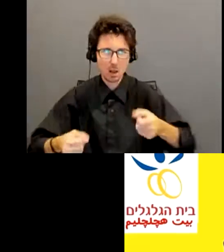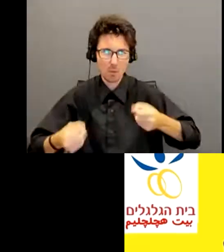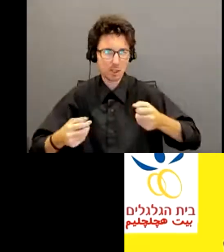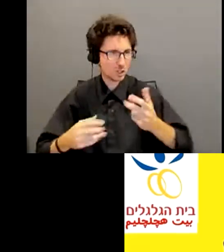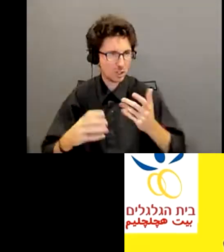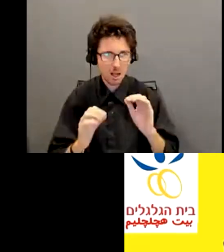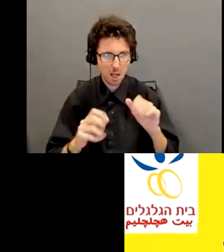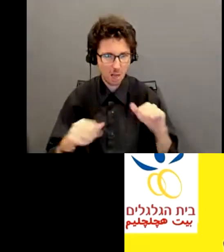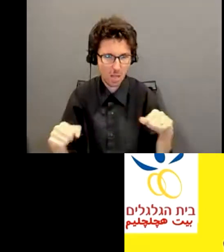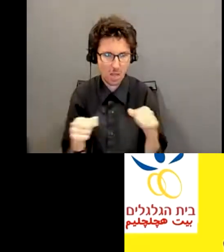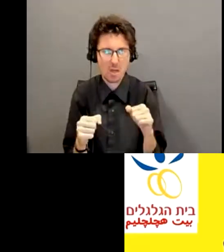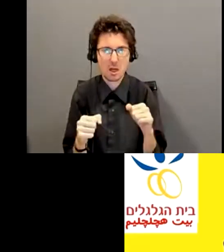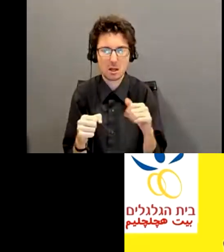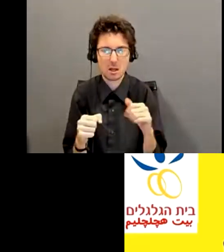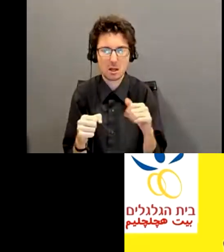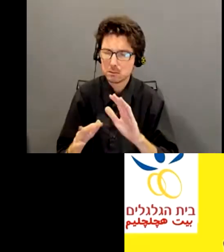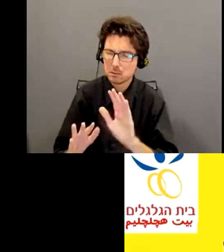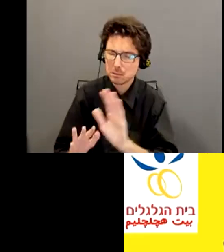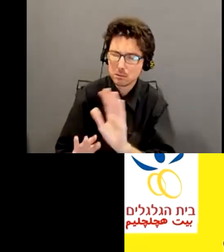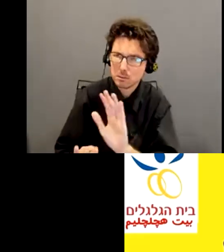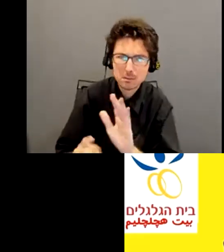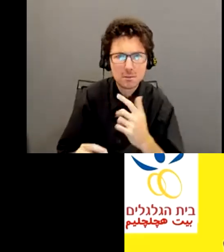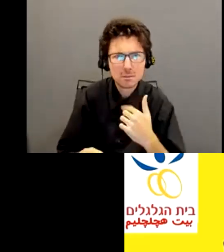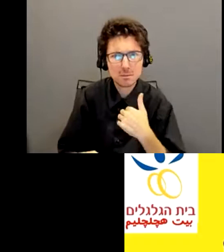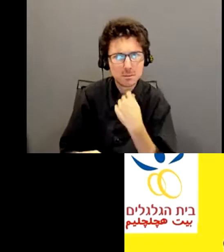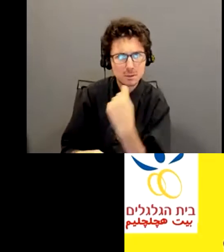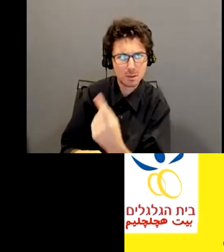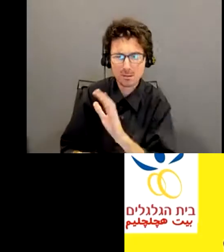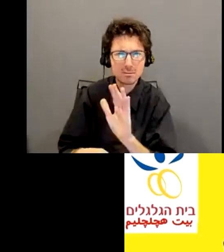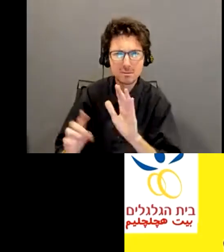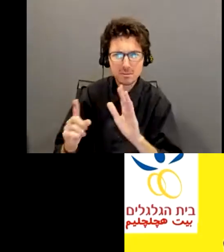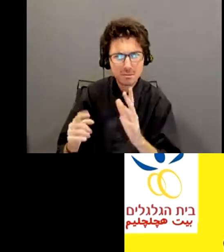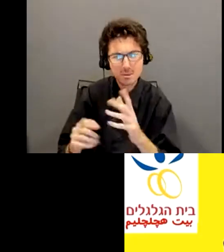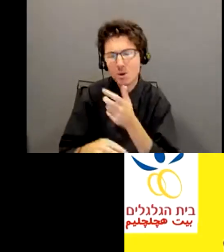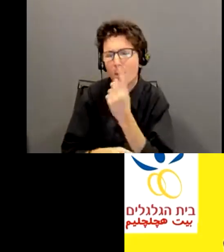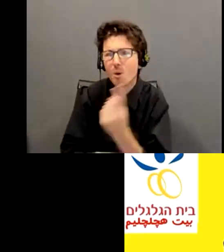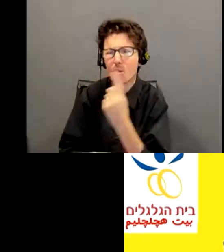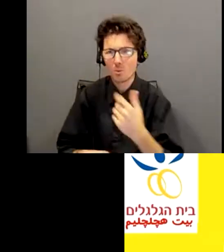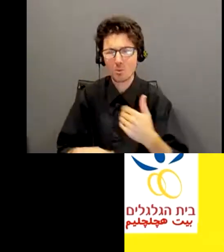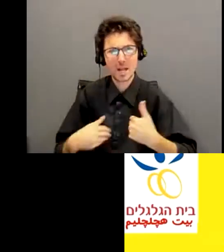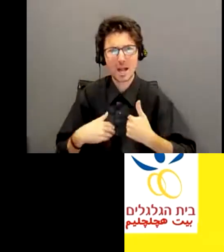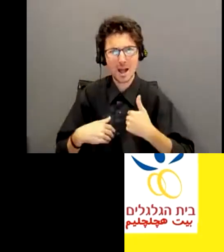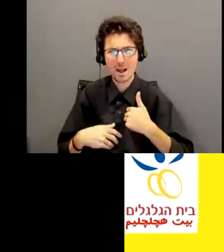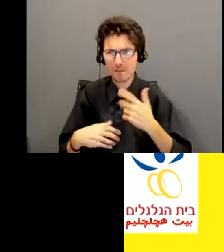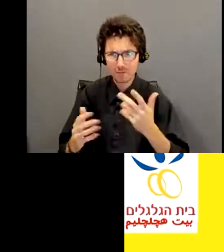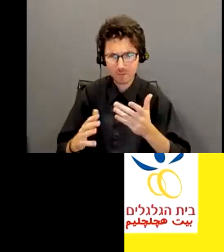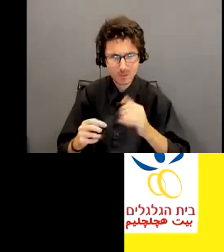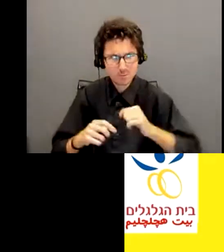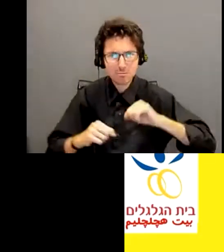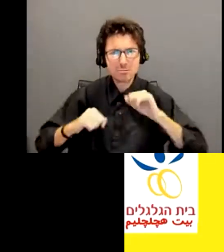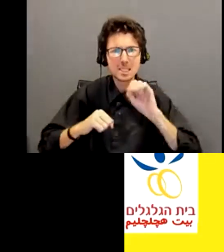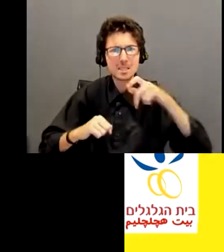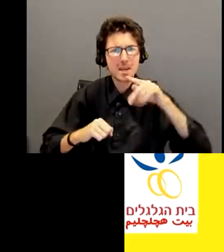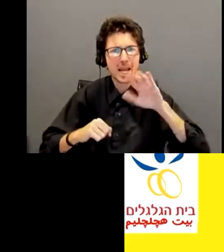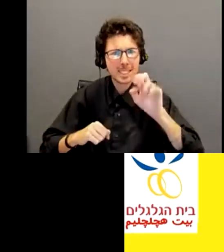that there's always room for more, especially for stuff like that. And I remember the first time that this kid, who I knew